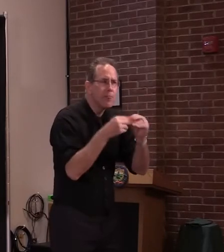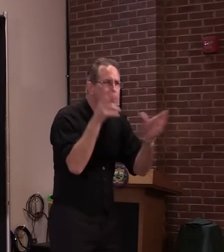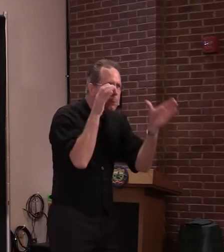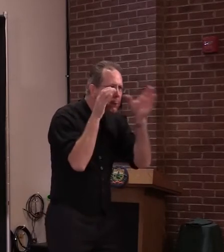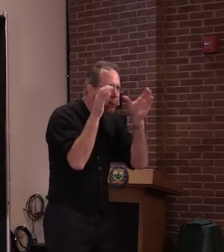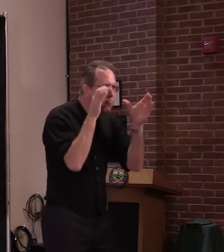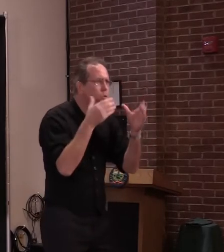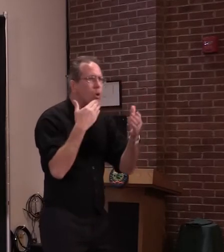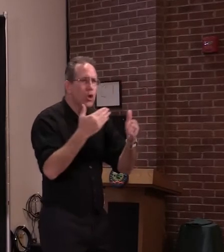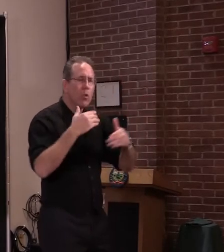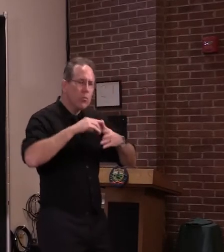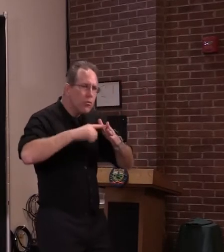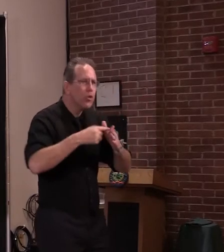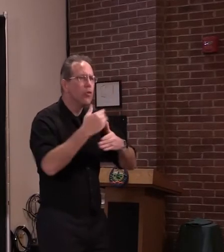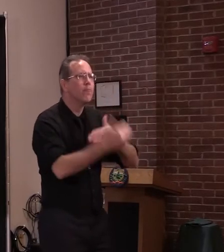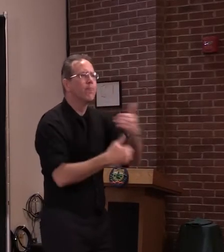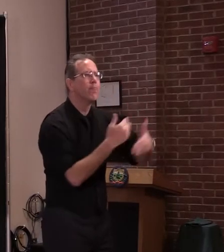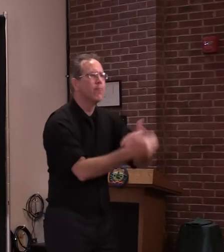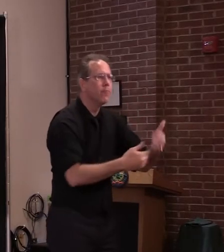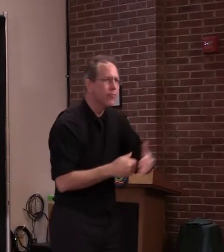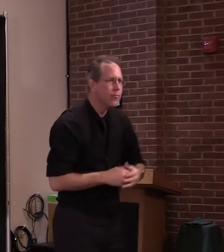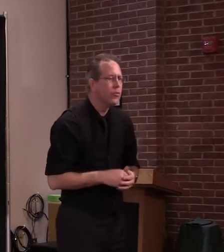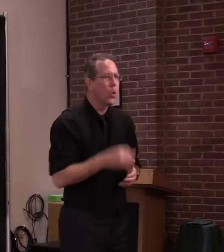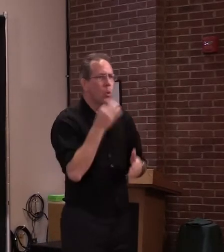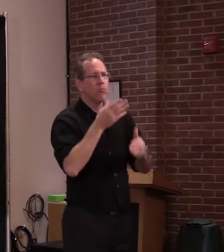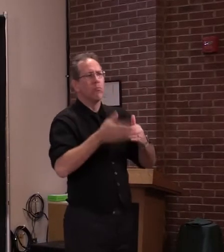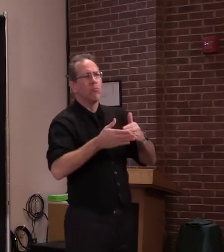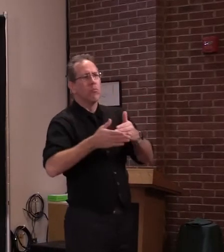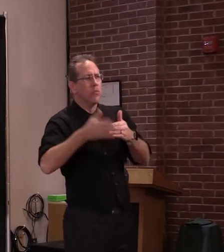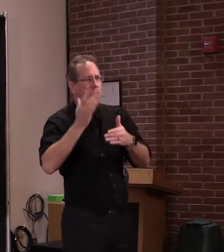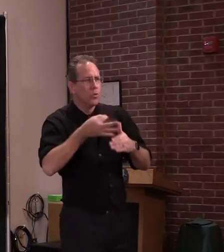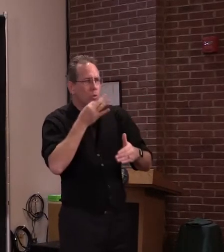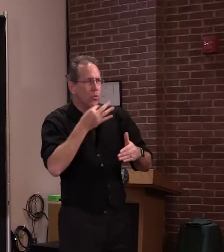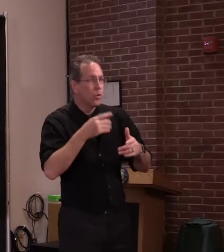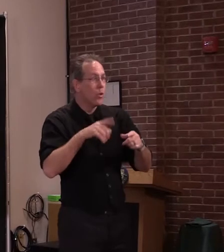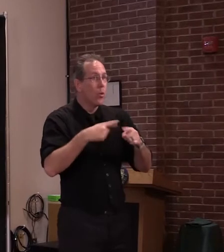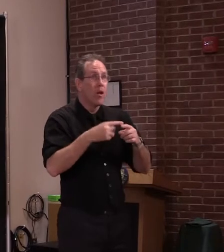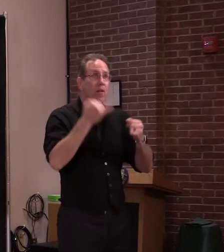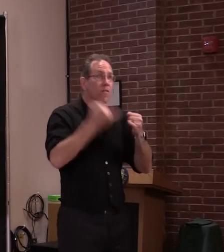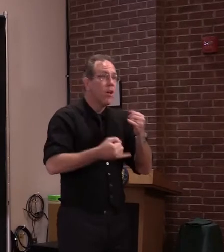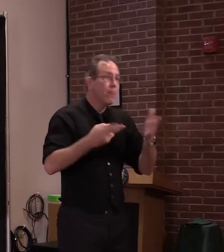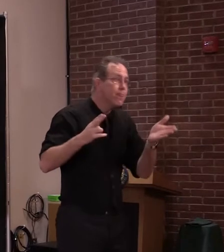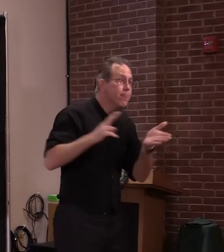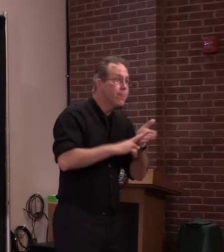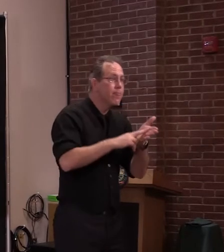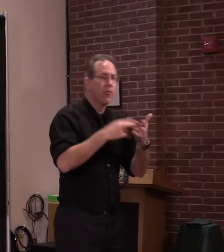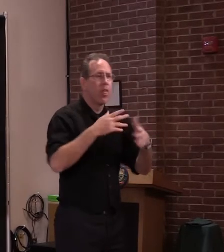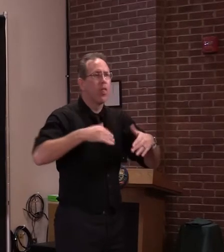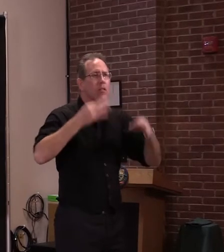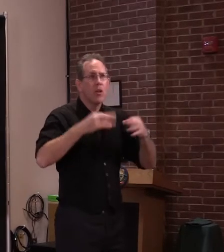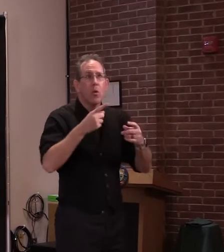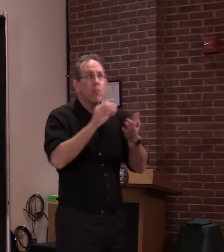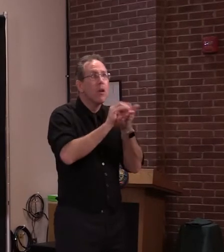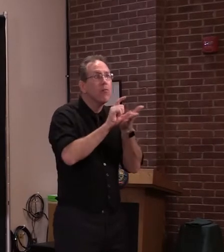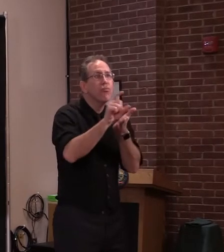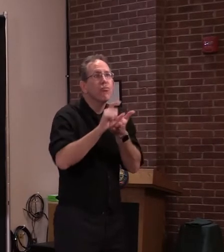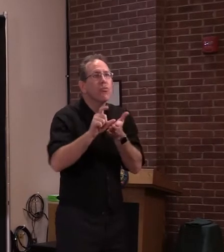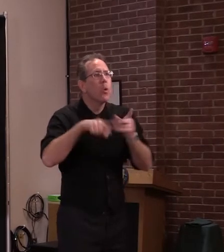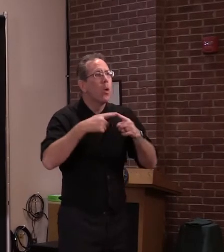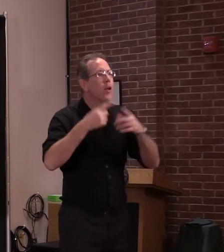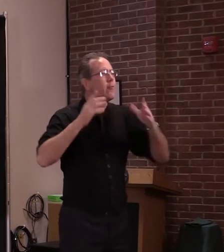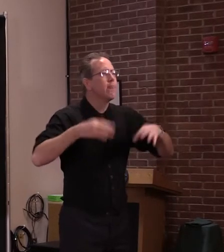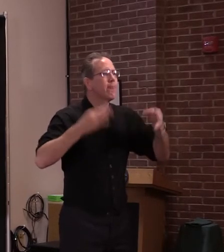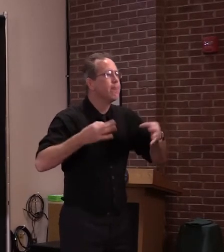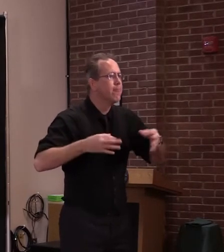over with. There's a lot of ways to go, as the governor said. You know, the legislature, I think, needs to take a good look at the proposal, look at the